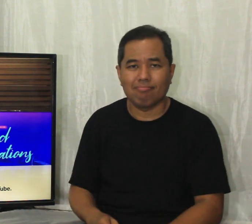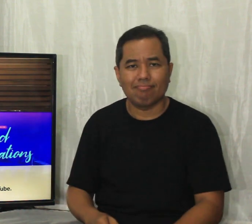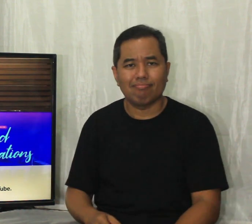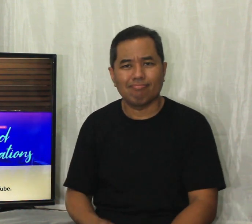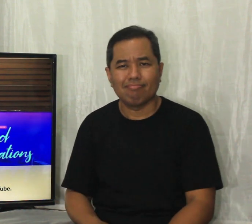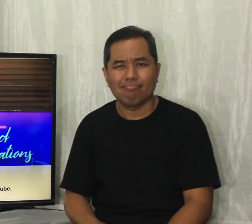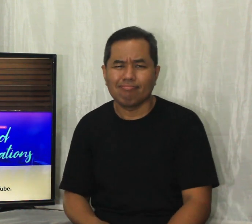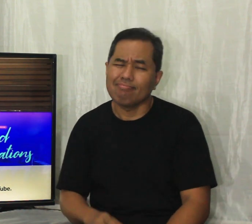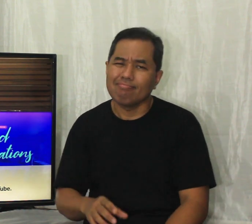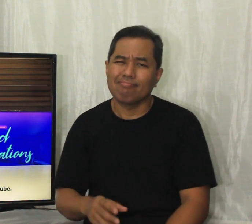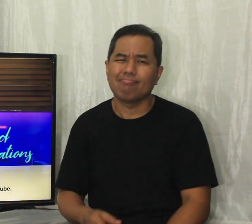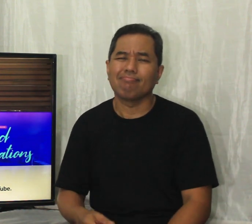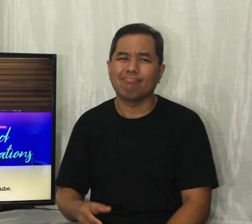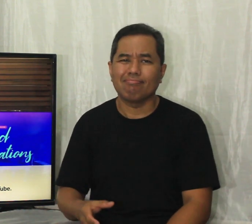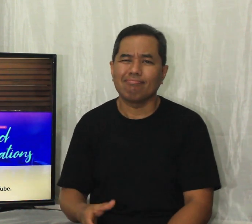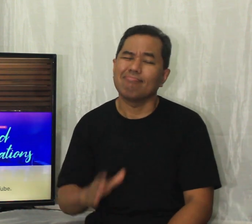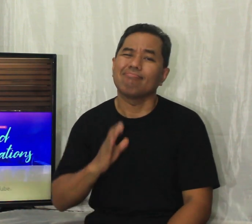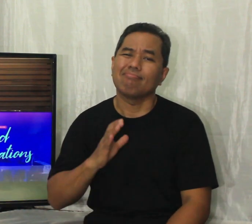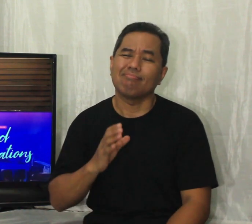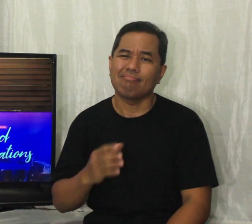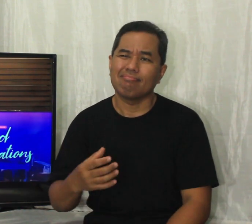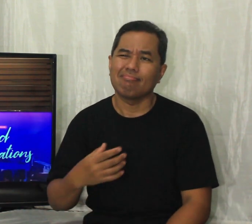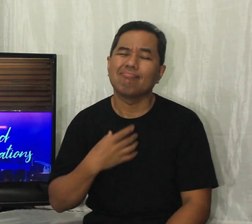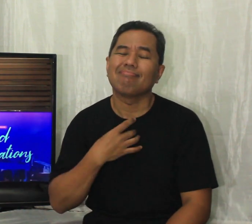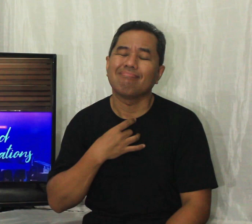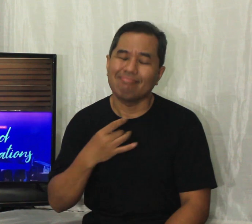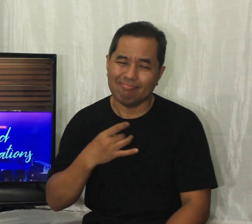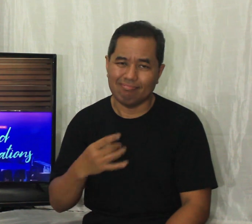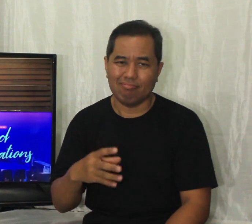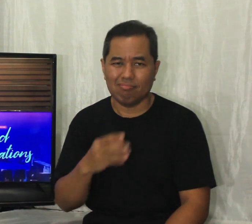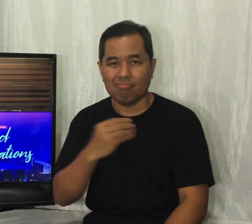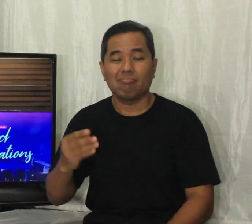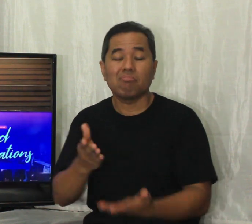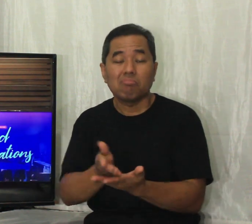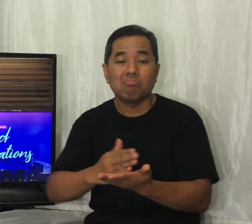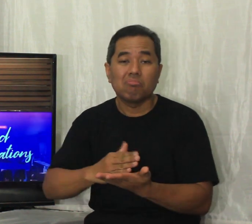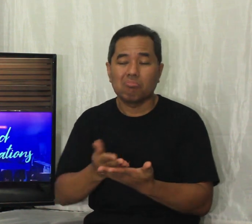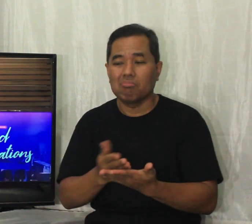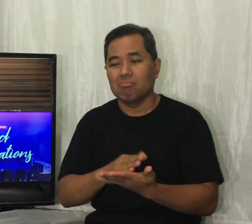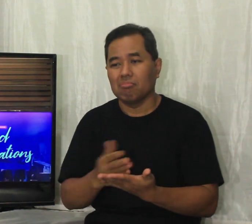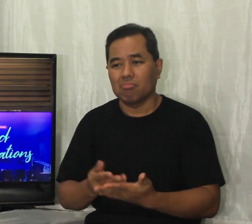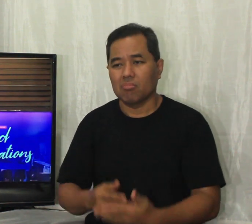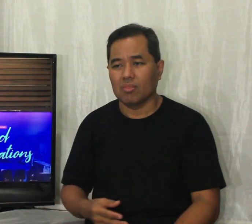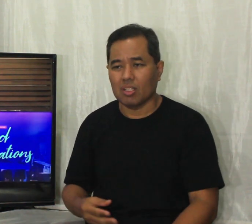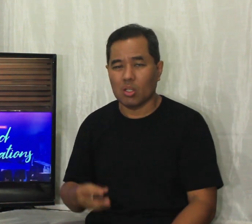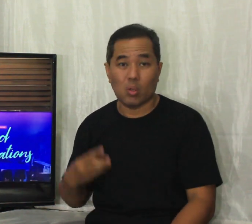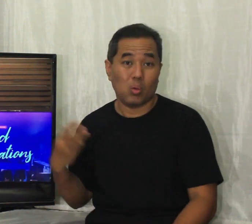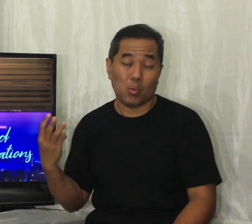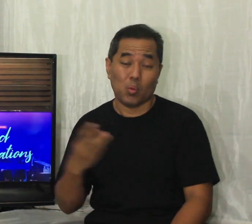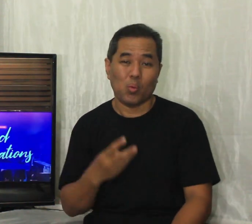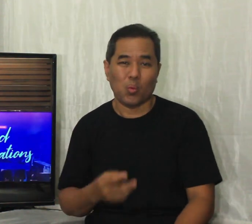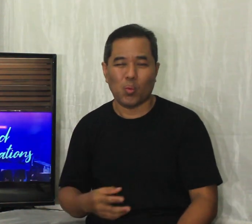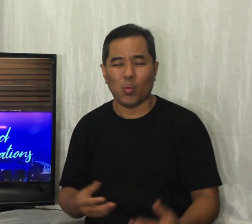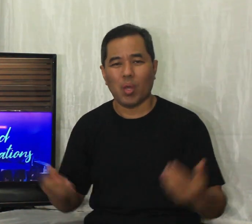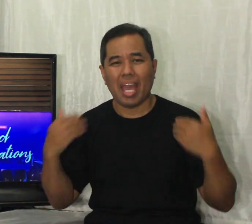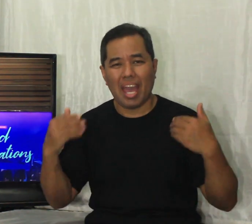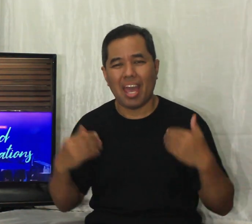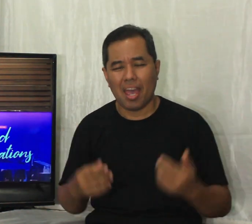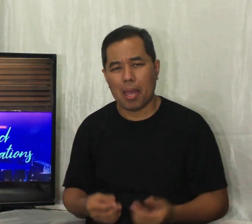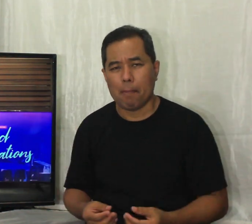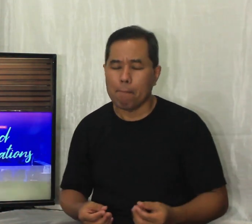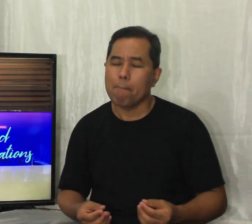our page and website as well. So for reminders, we have lots of activities throughout the week. We